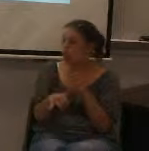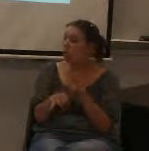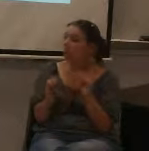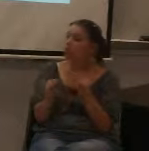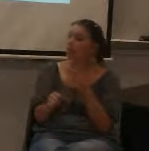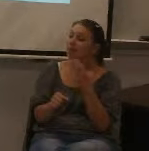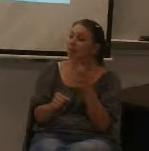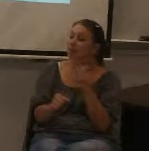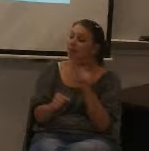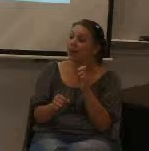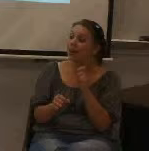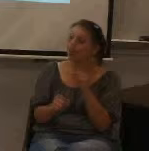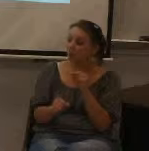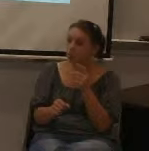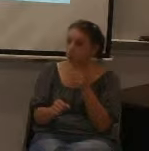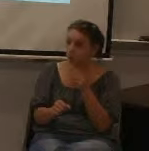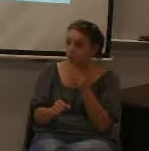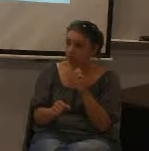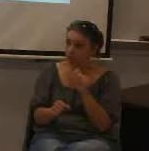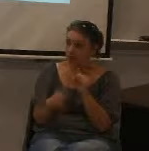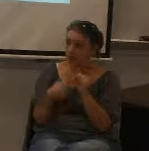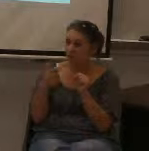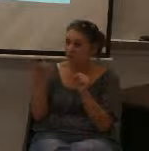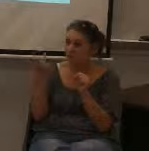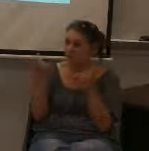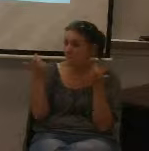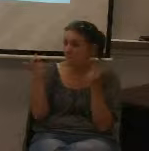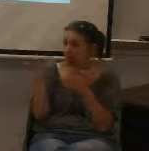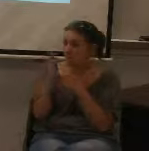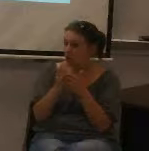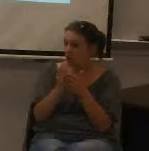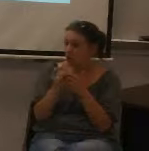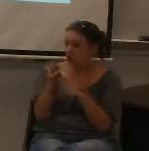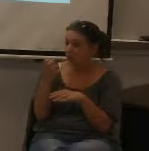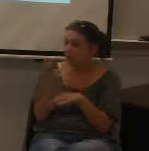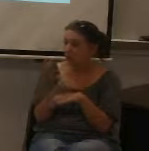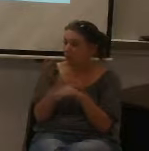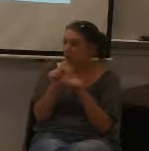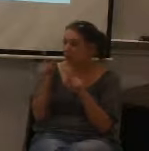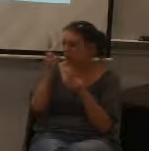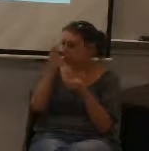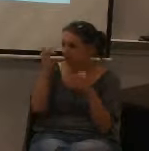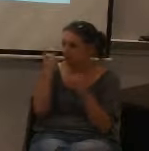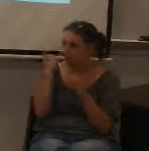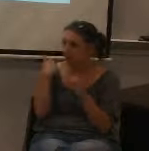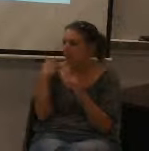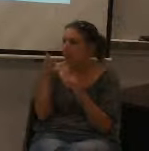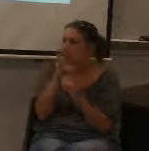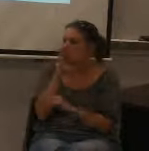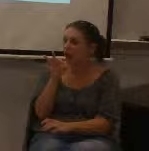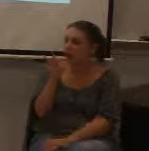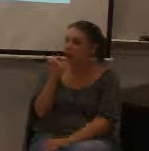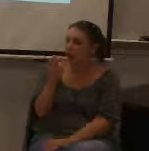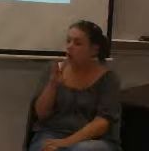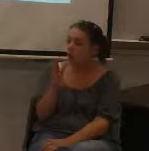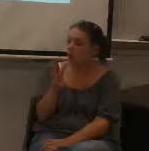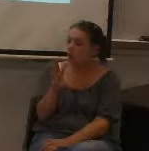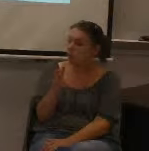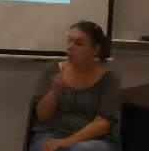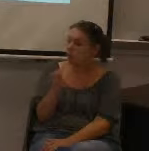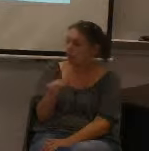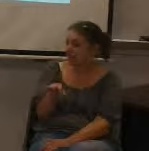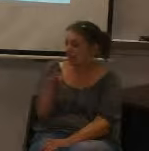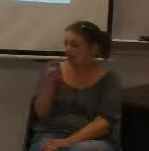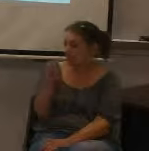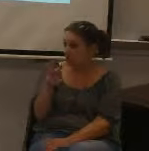heterogeneous. So you can have big chunks of rocks, and then you can imagine if there's water flow, the flow